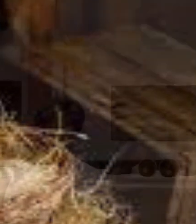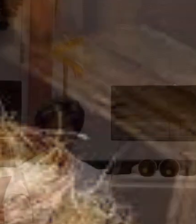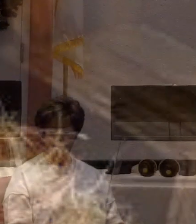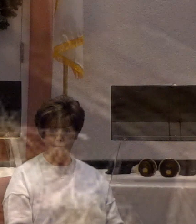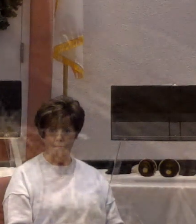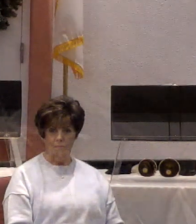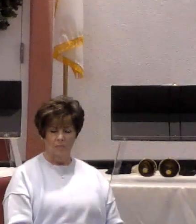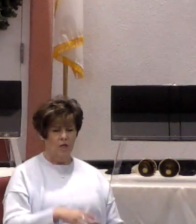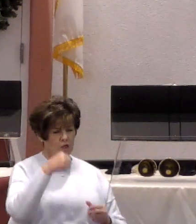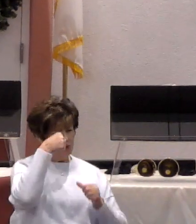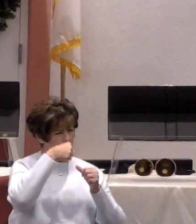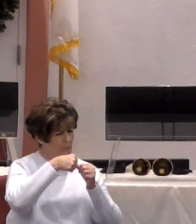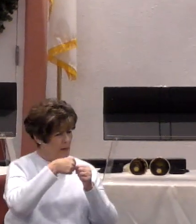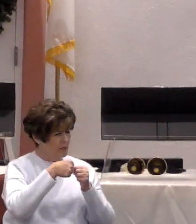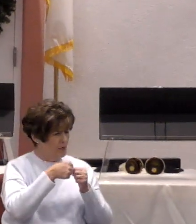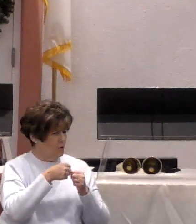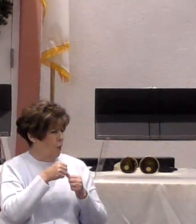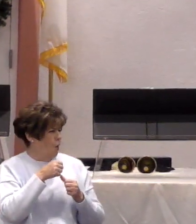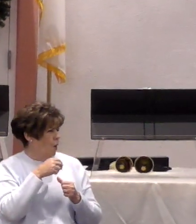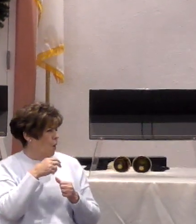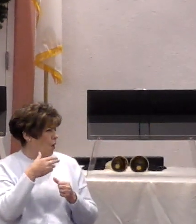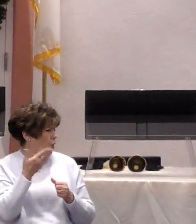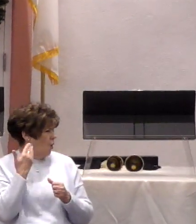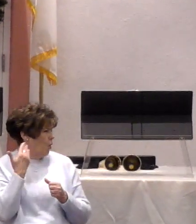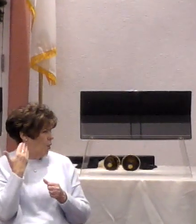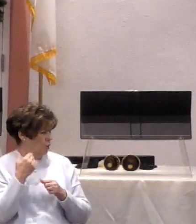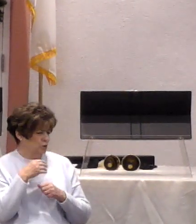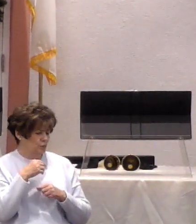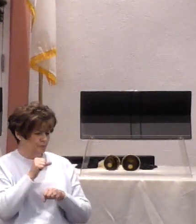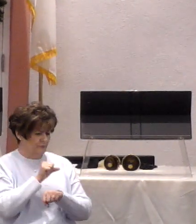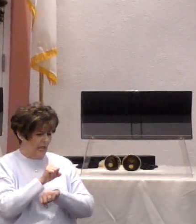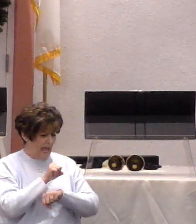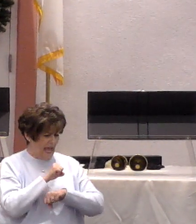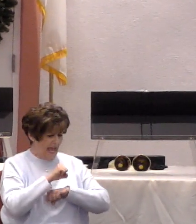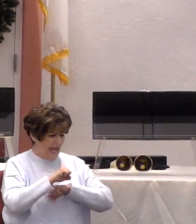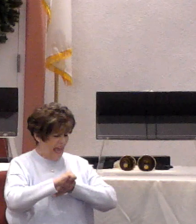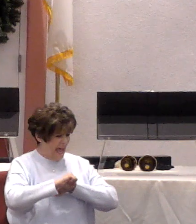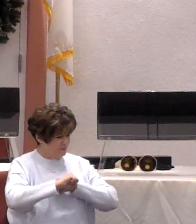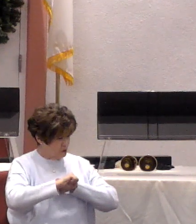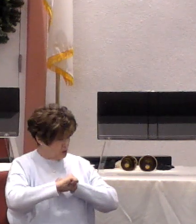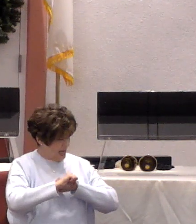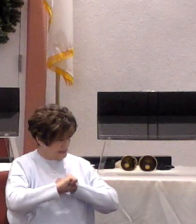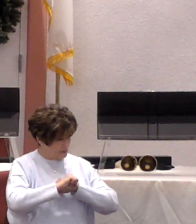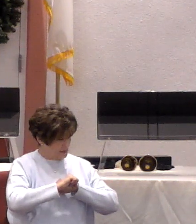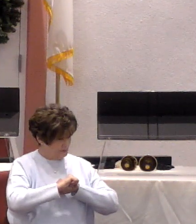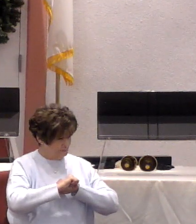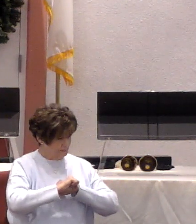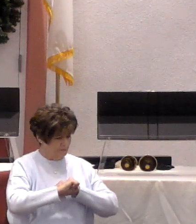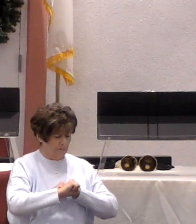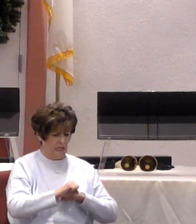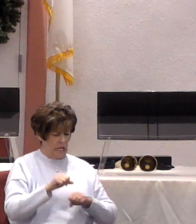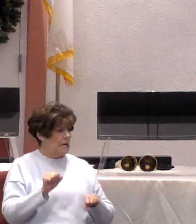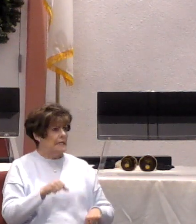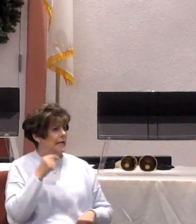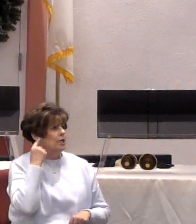Do you remember an old commercial that there was a gentleman walking around and he's on his cell phone and he kept asking the question, can you hear